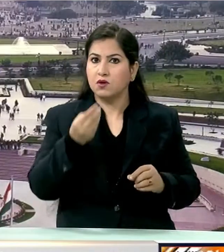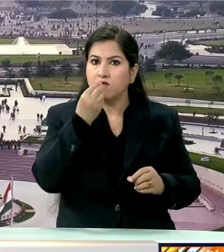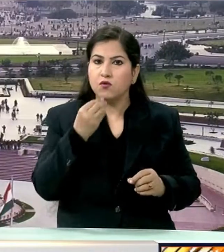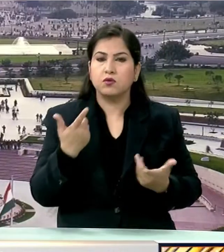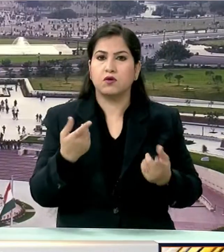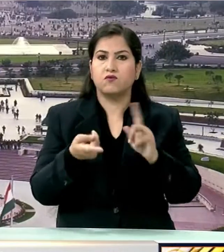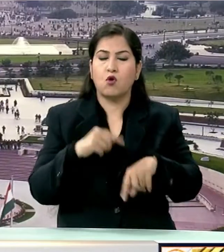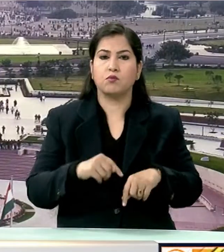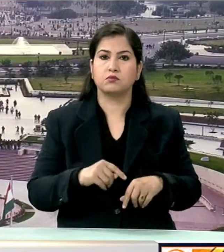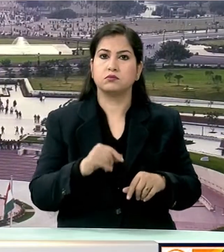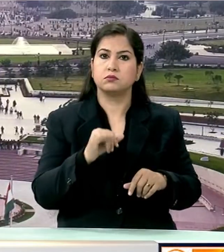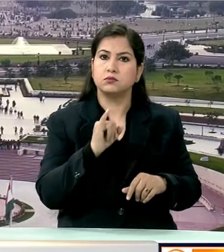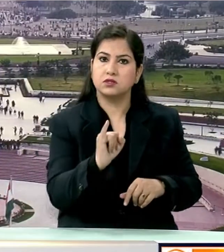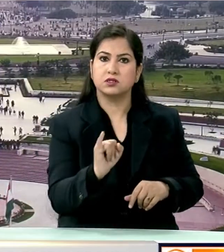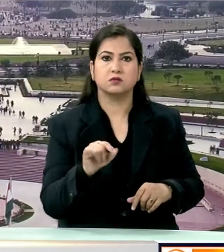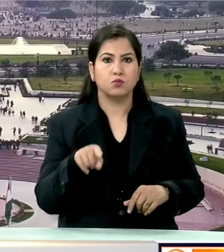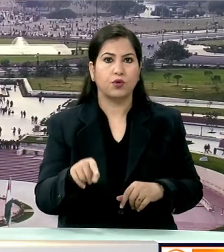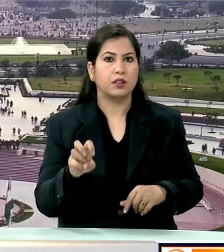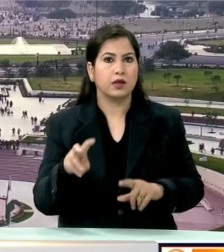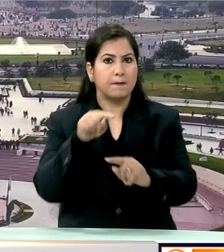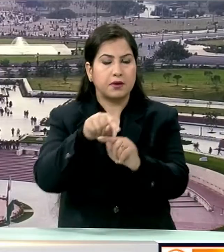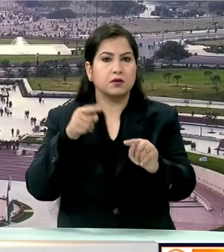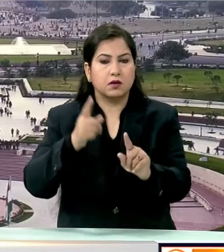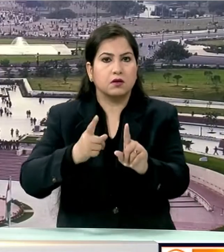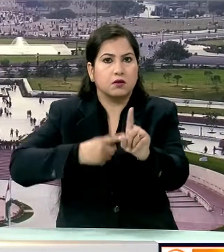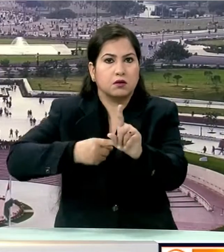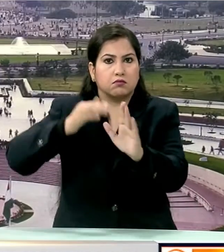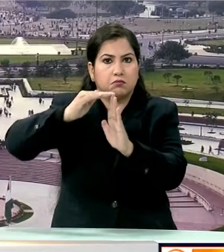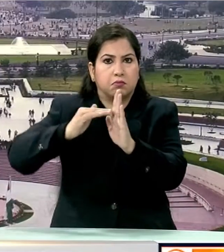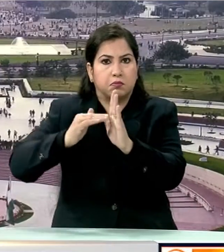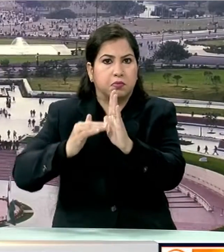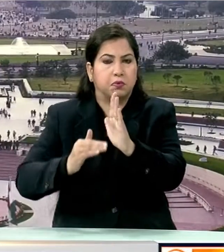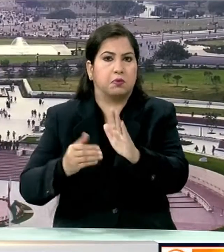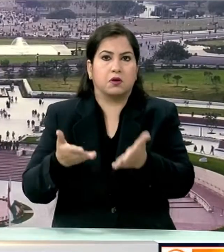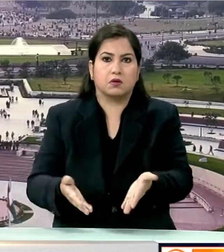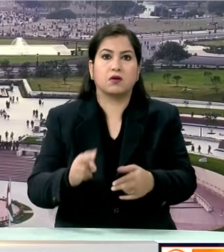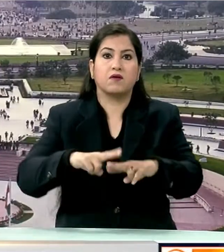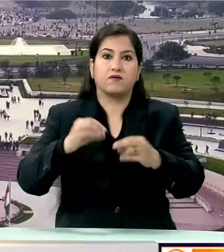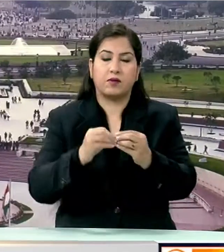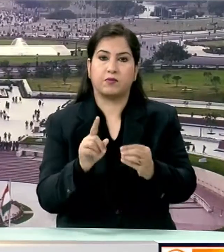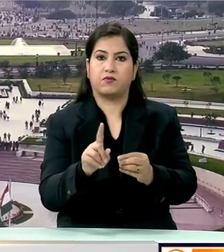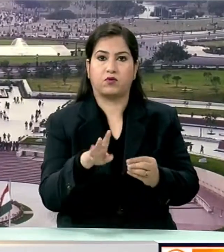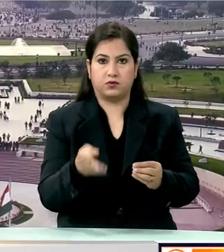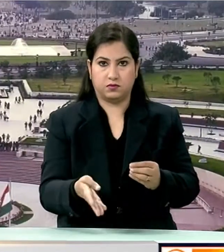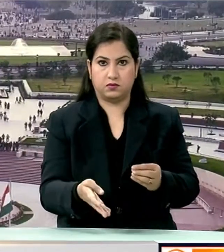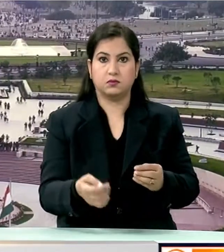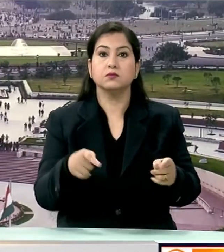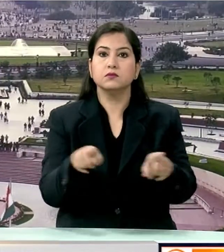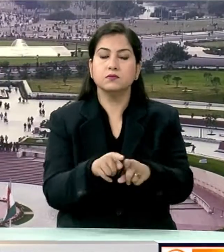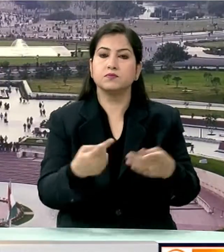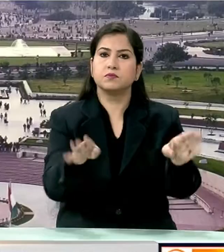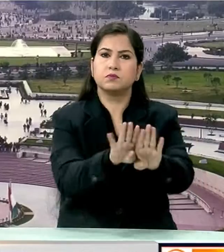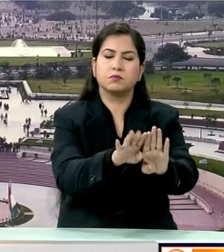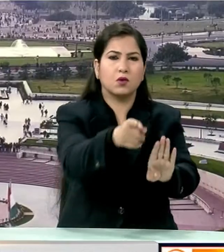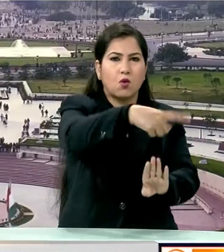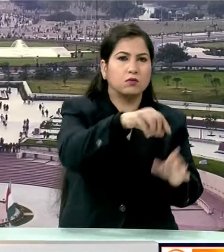from banks slid to 6.3% year-on-year during the fortnight ended February 14th. In a closed-door